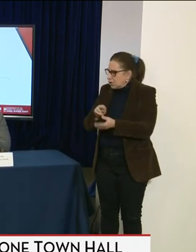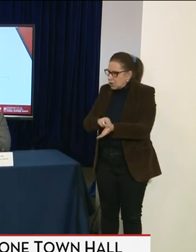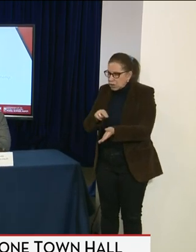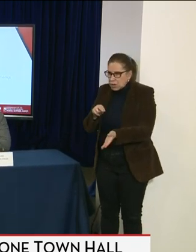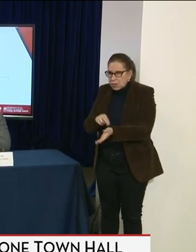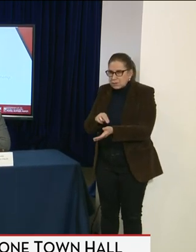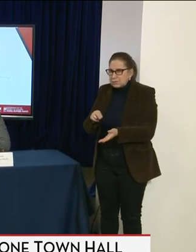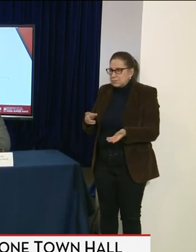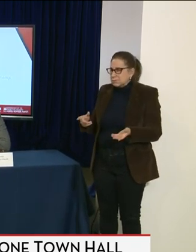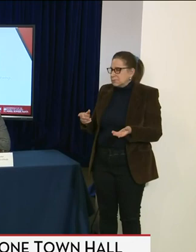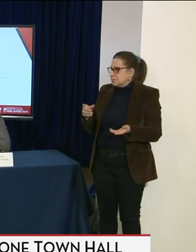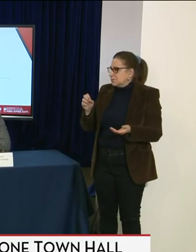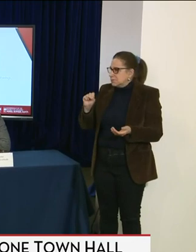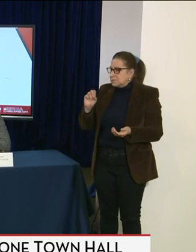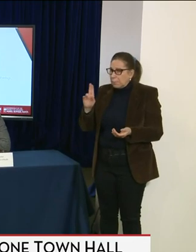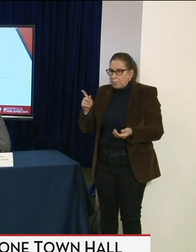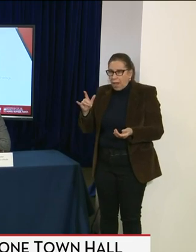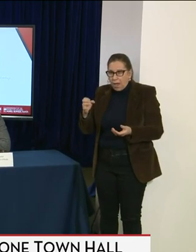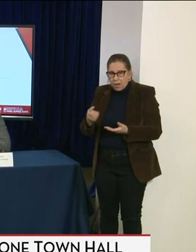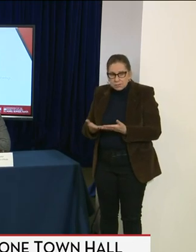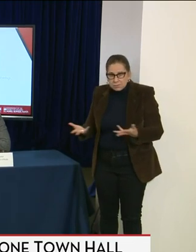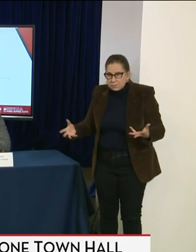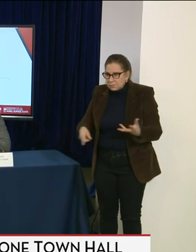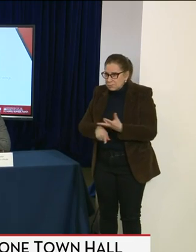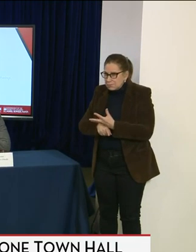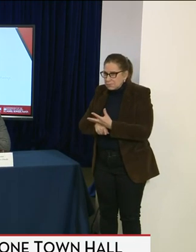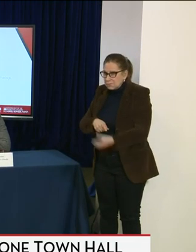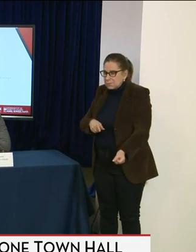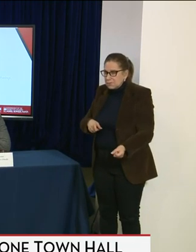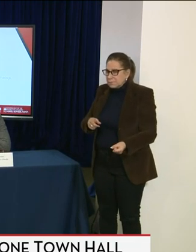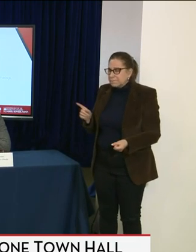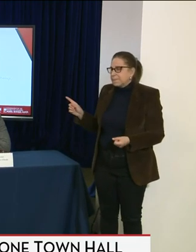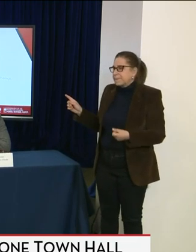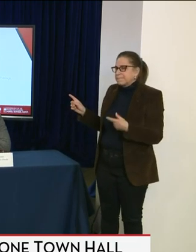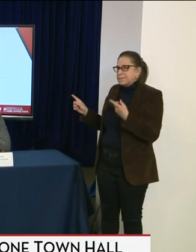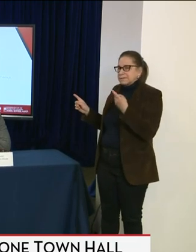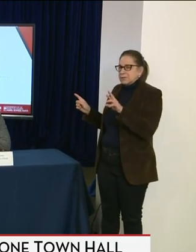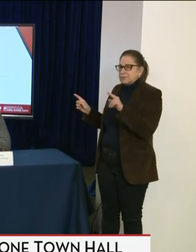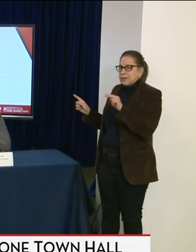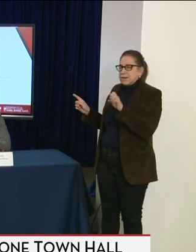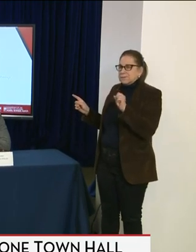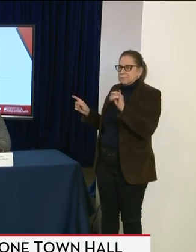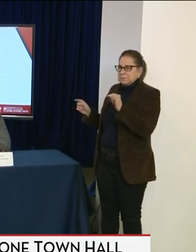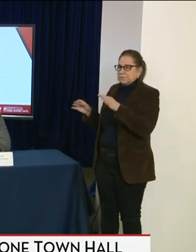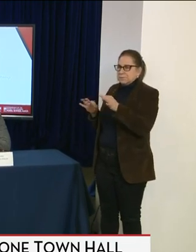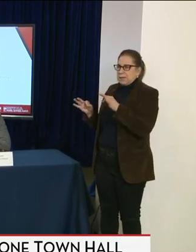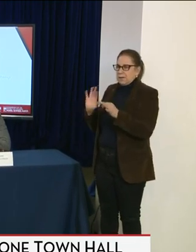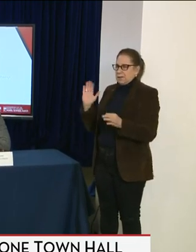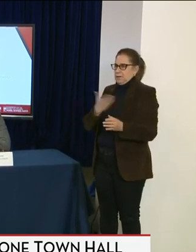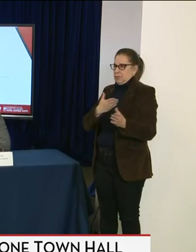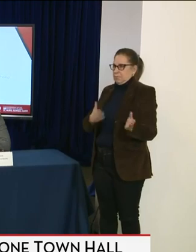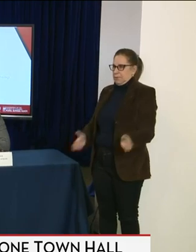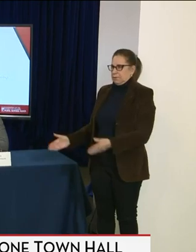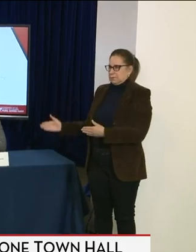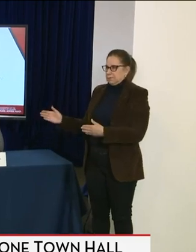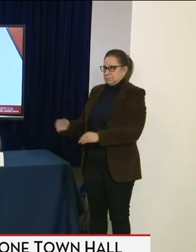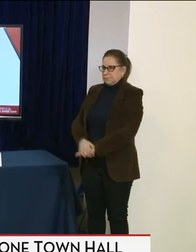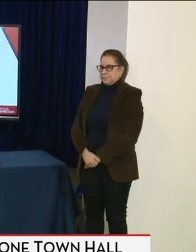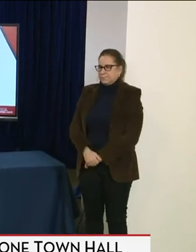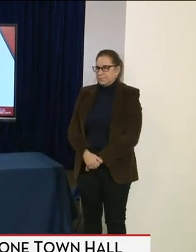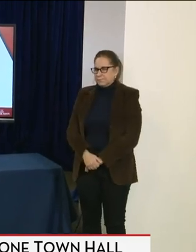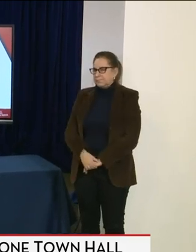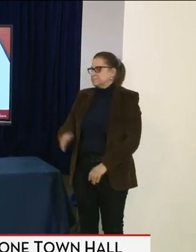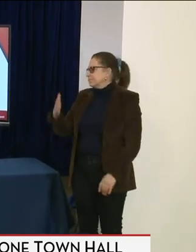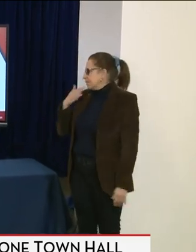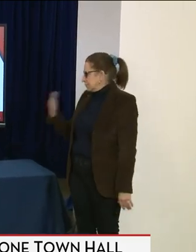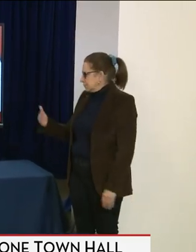exist. So, Dr. Nesbitt, will you talk about our preparations? Sure. Thank you, Madam Mayor. We have been working very closely with our